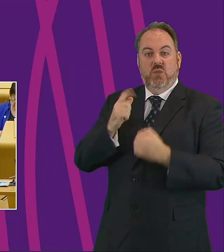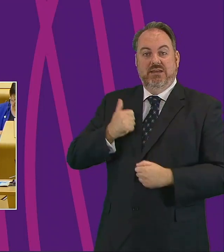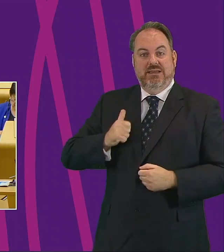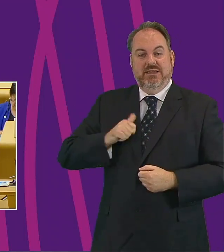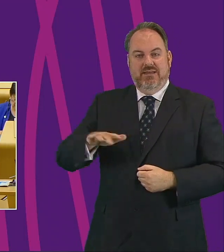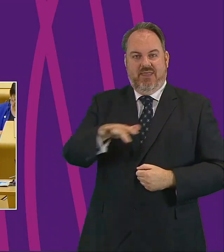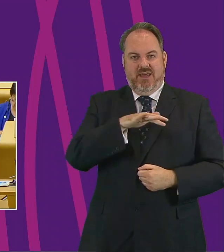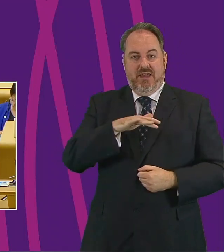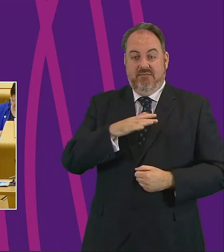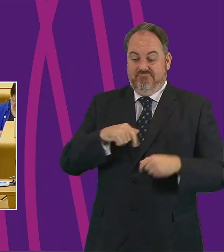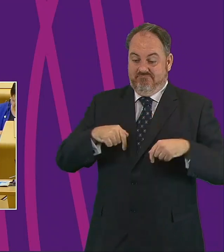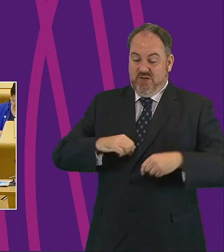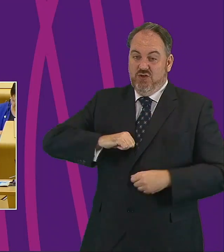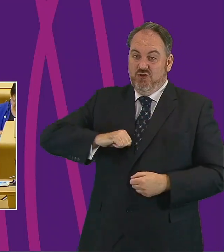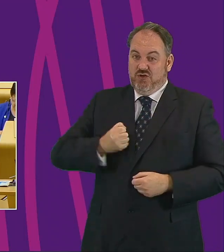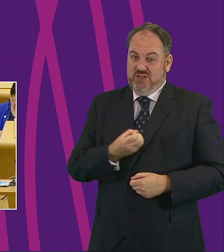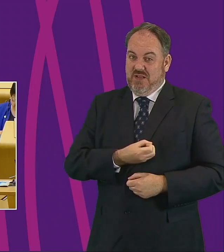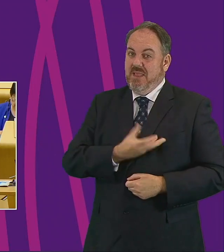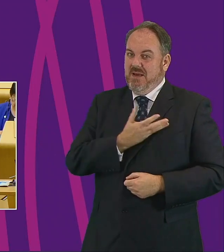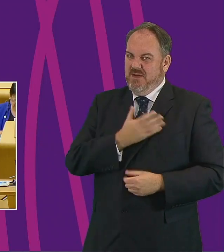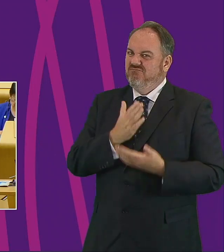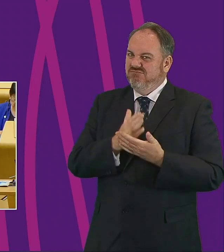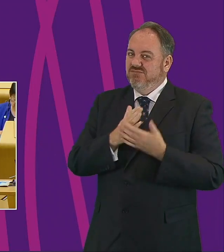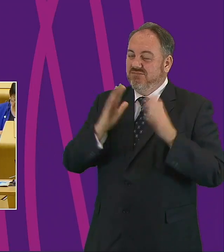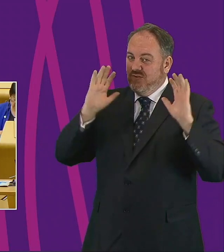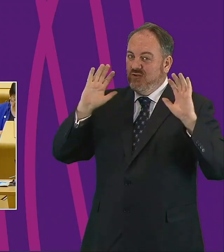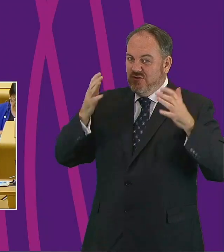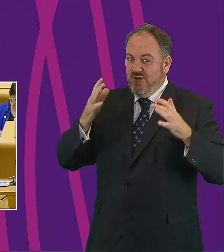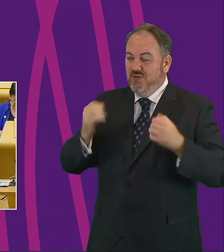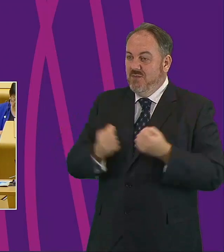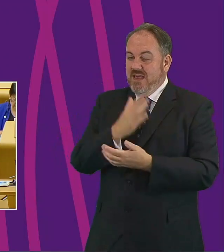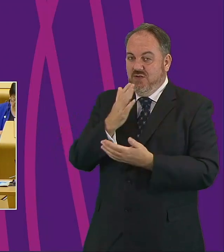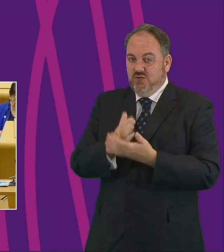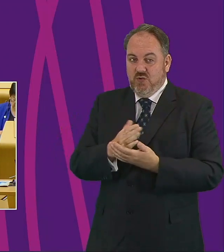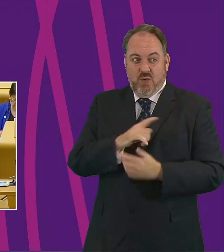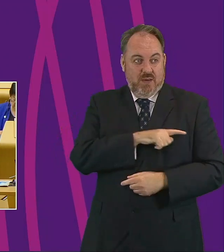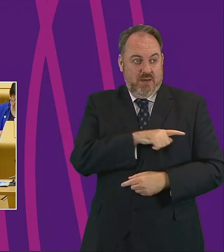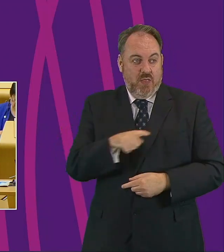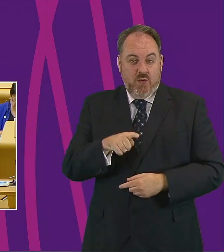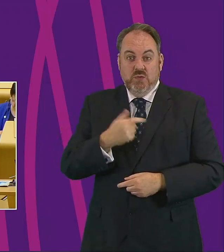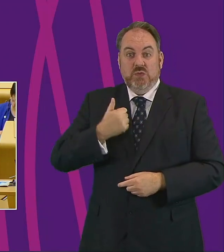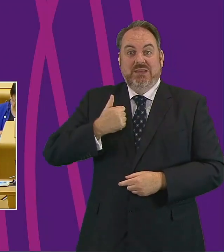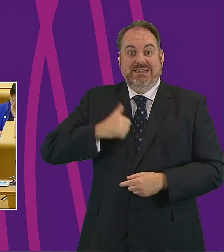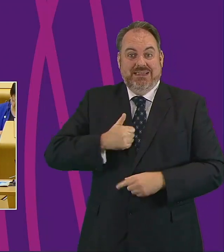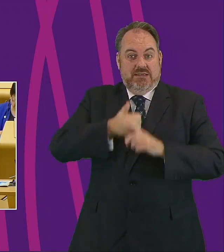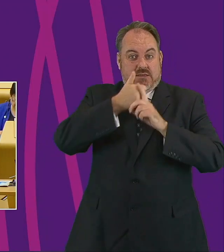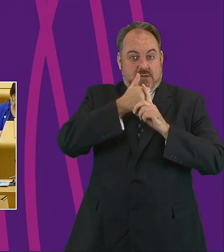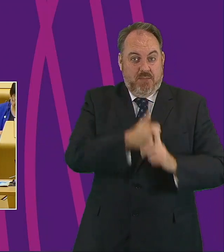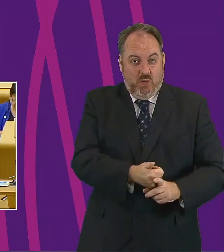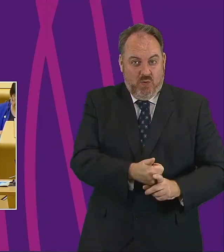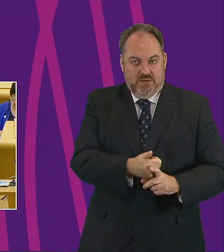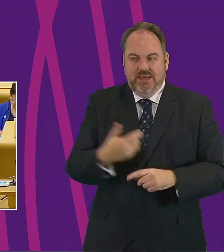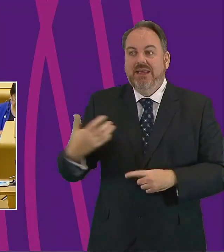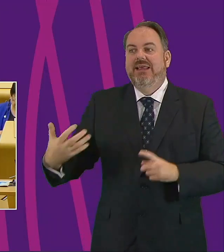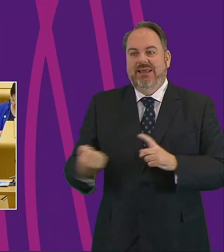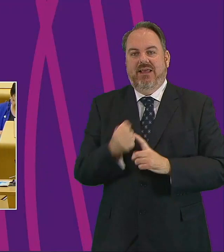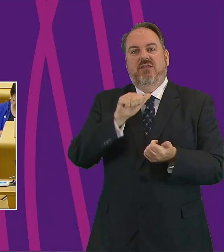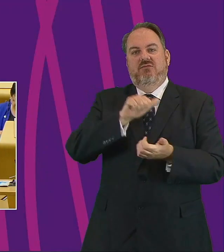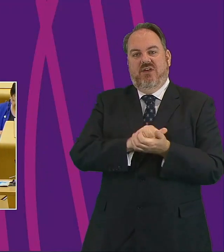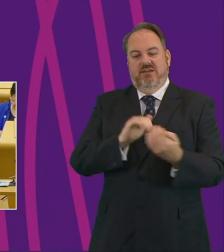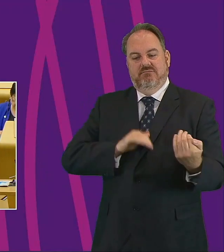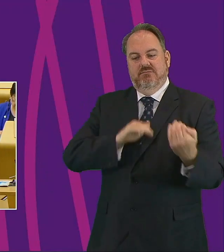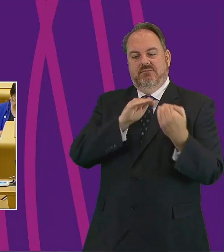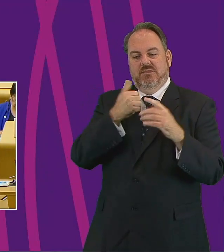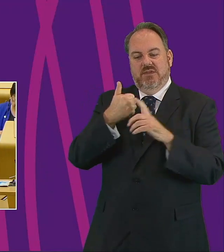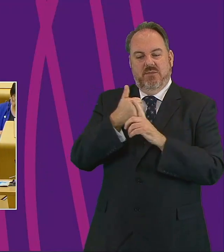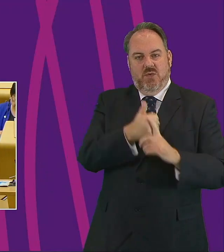concern is ensuring that those who are in need get the support when they need it. The